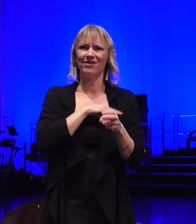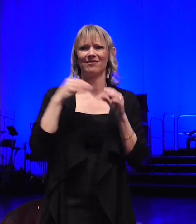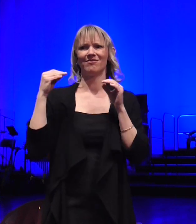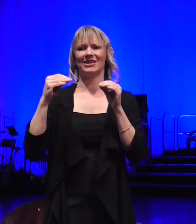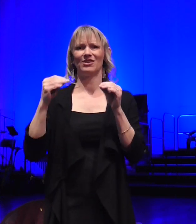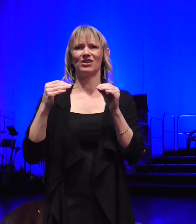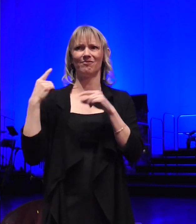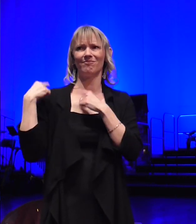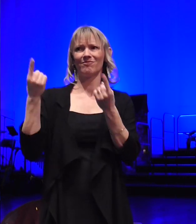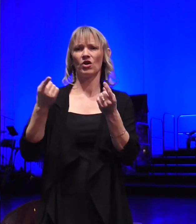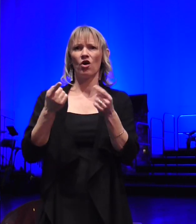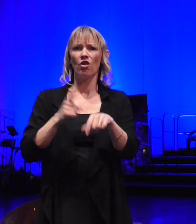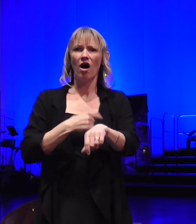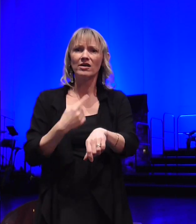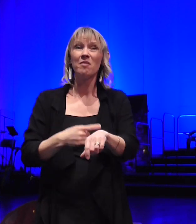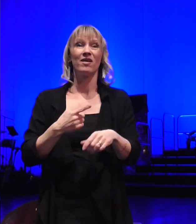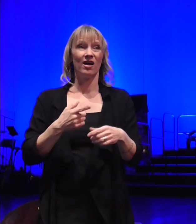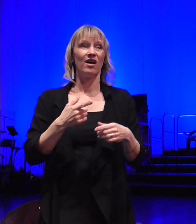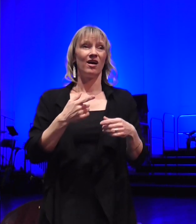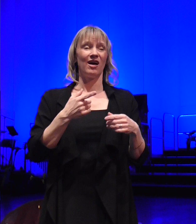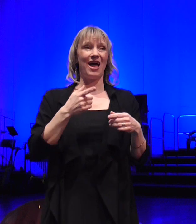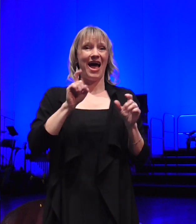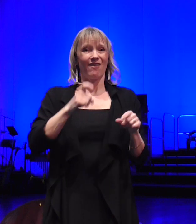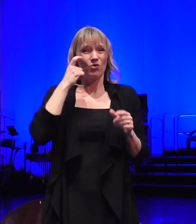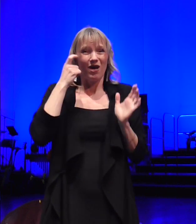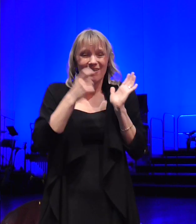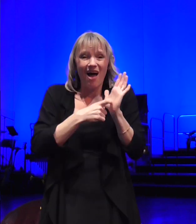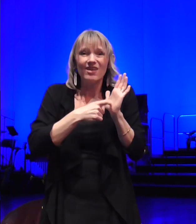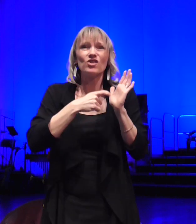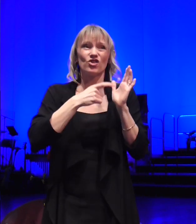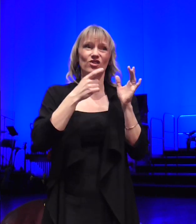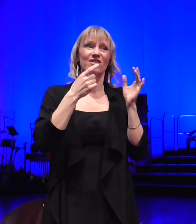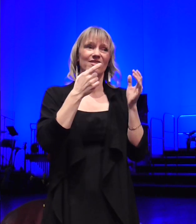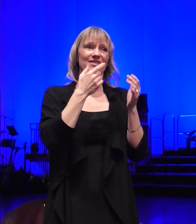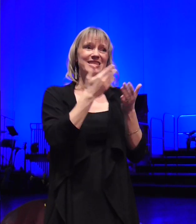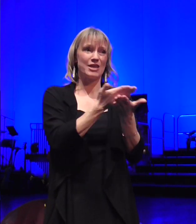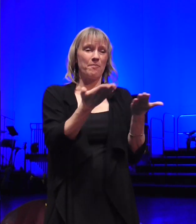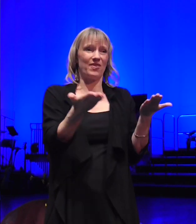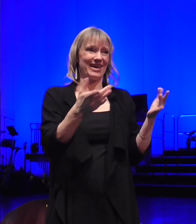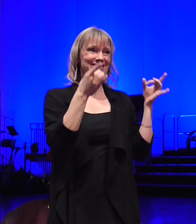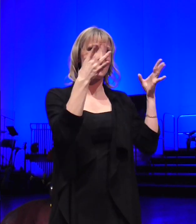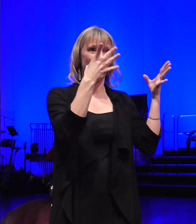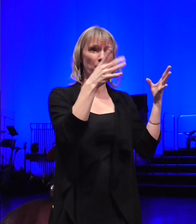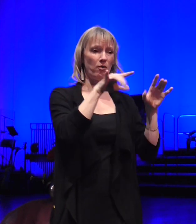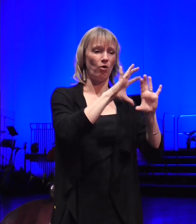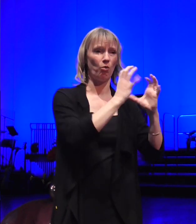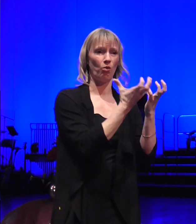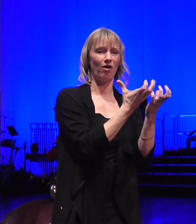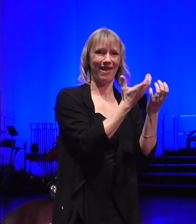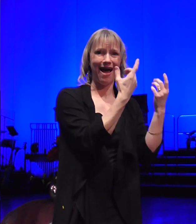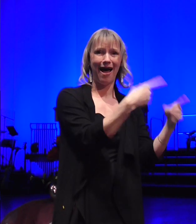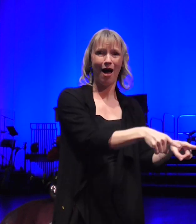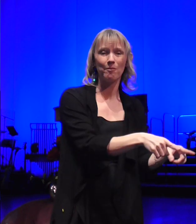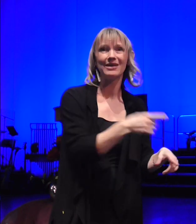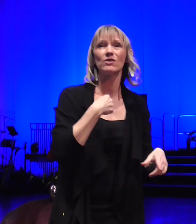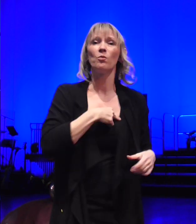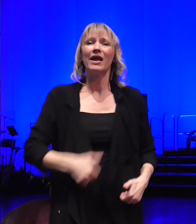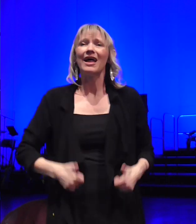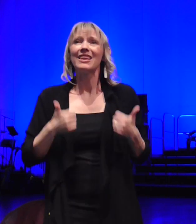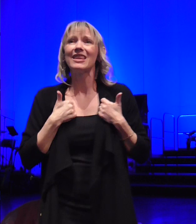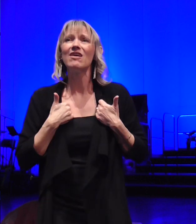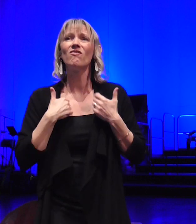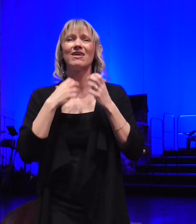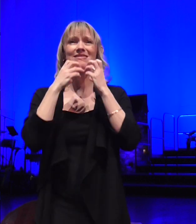simple recognition that there are terrible things that happen in the world. We live in this sacred, beautiful expression